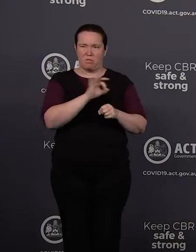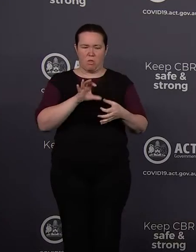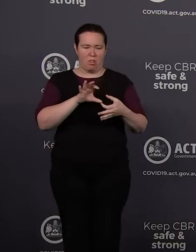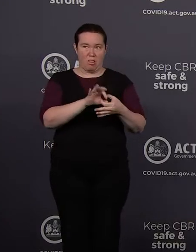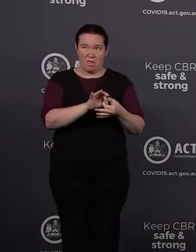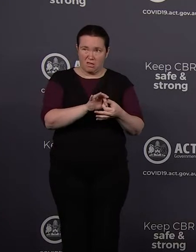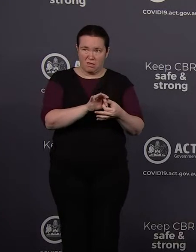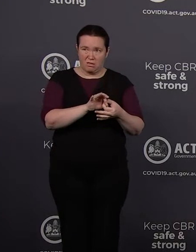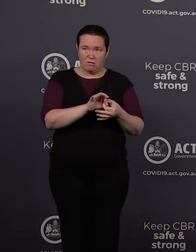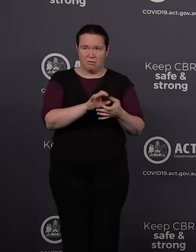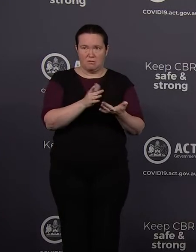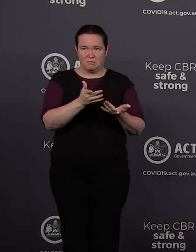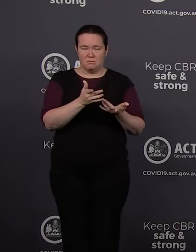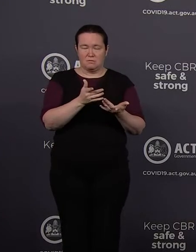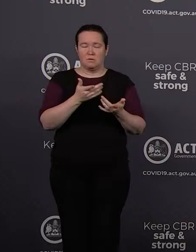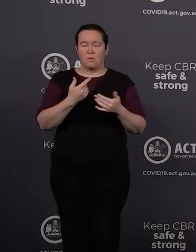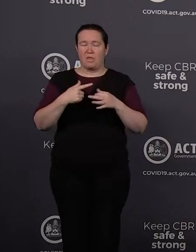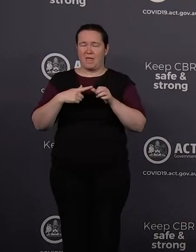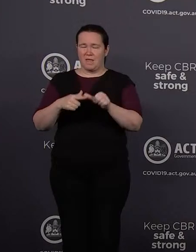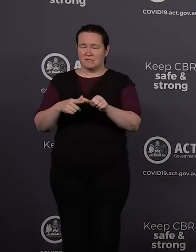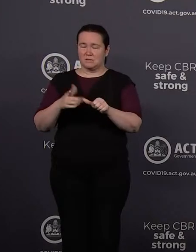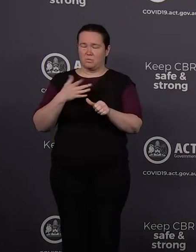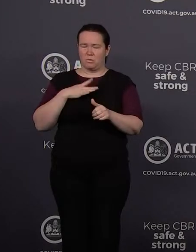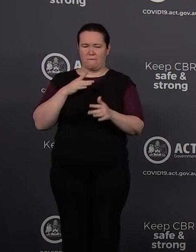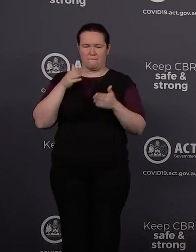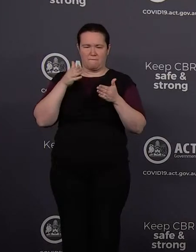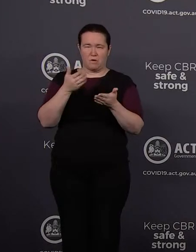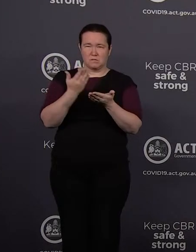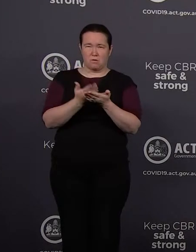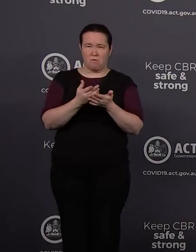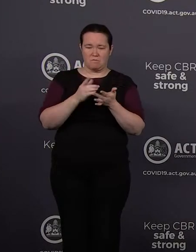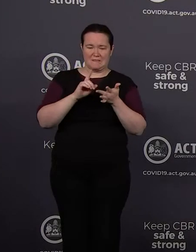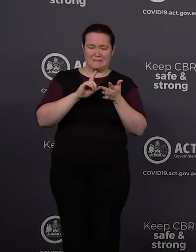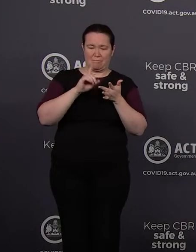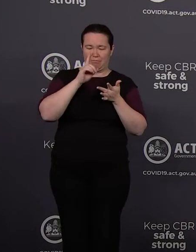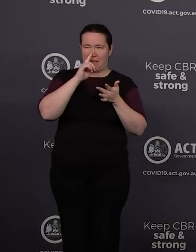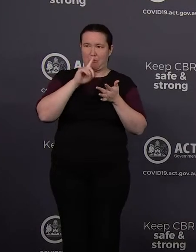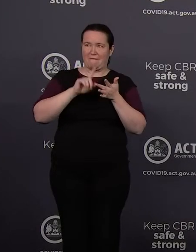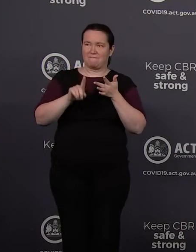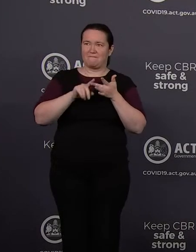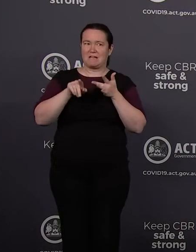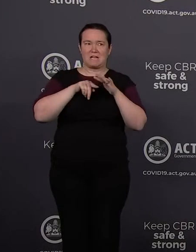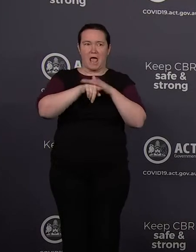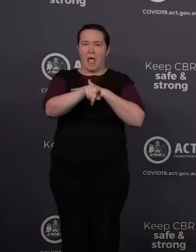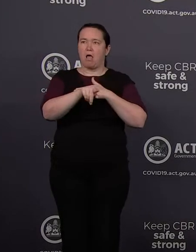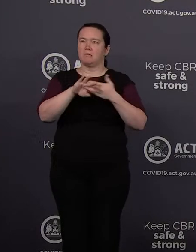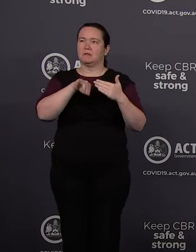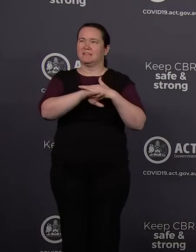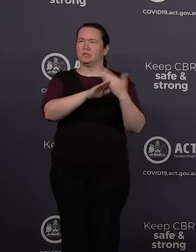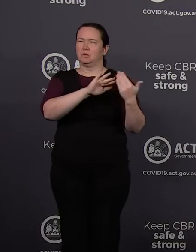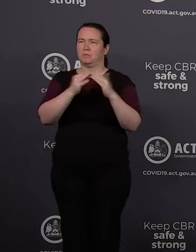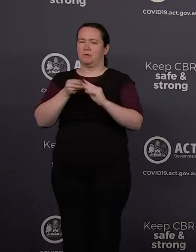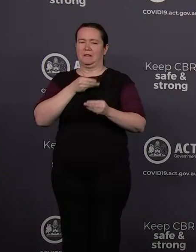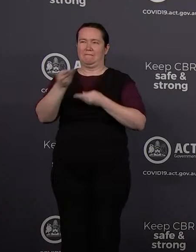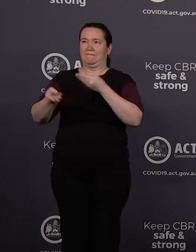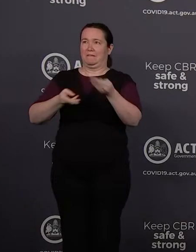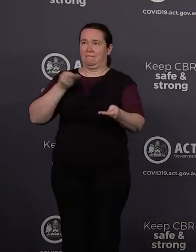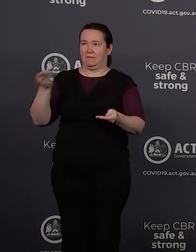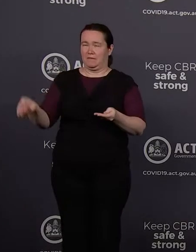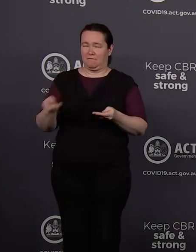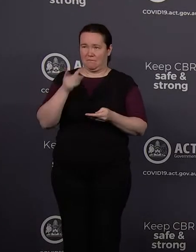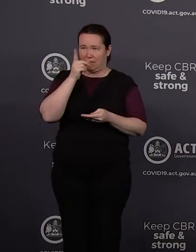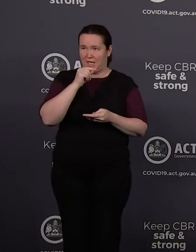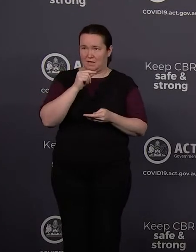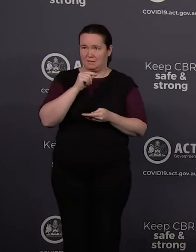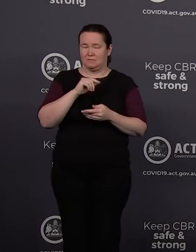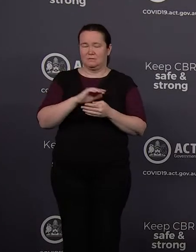been particularly focused on is people infectious in the community and mystery or unlinked cases. So we want to continue to